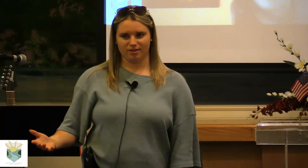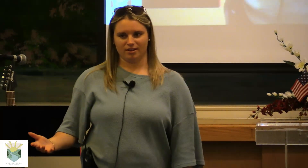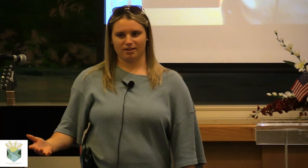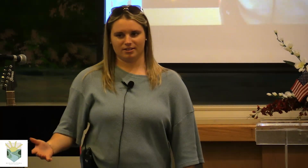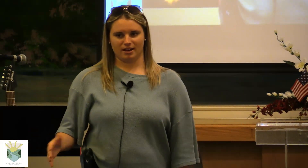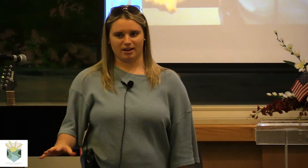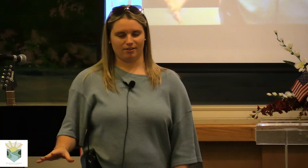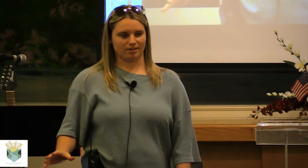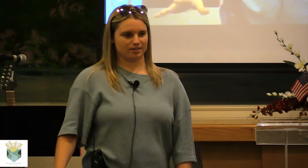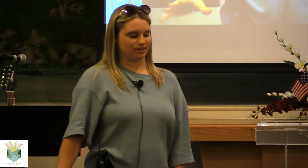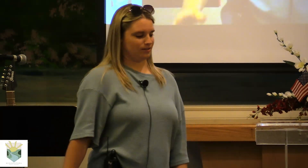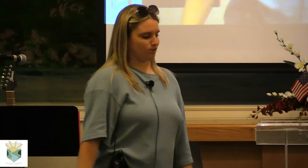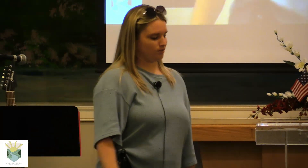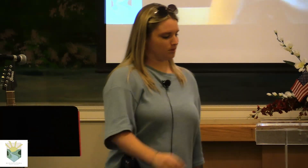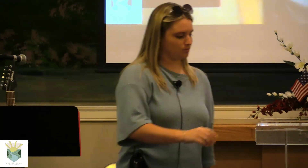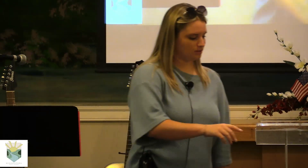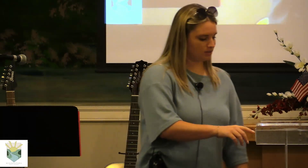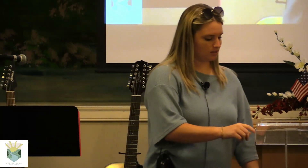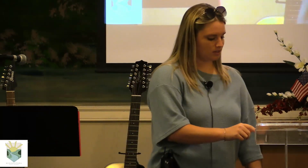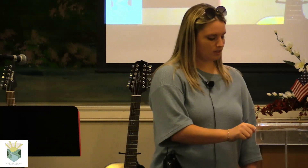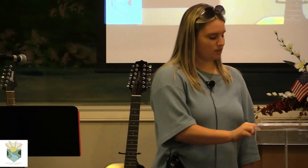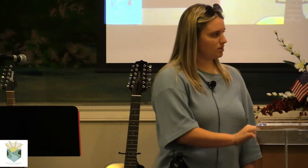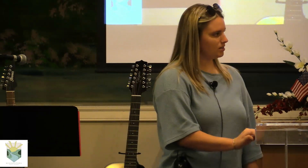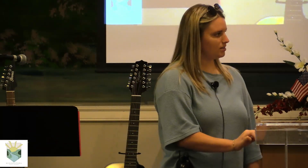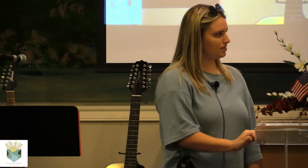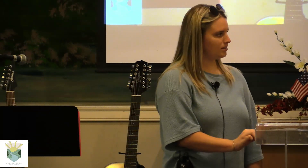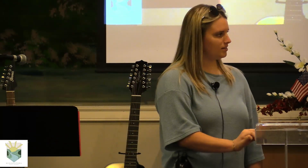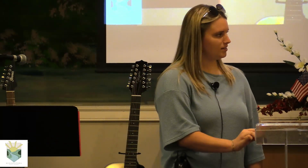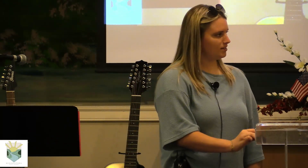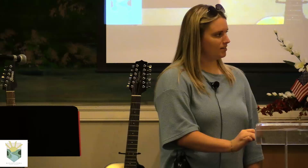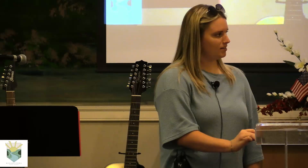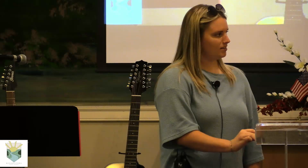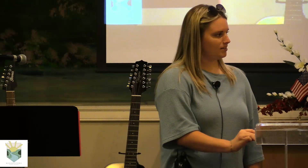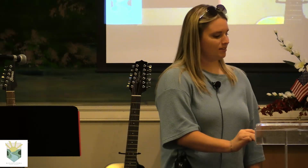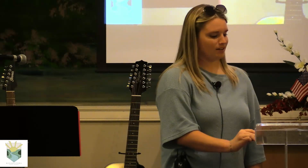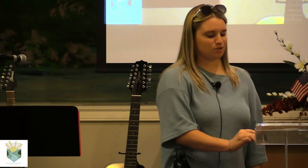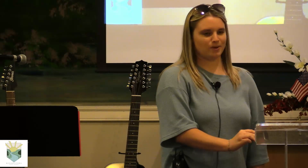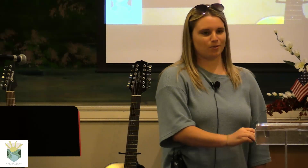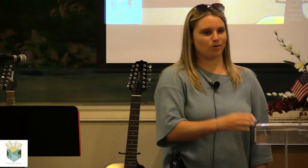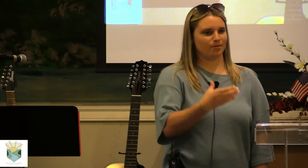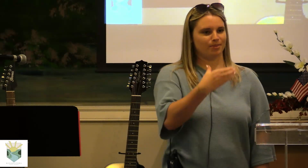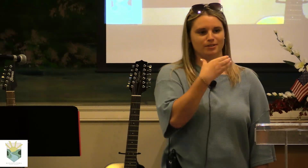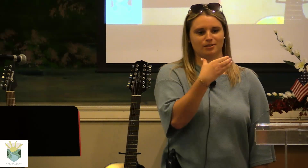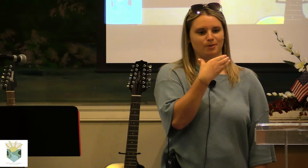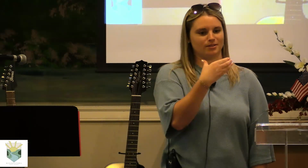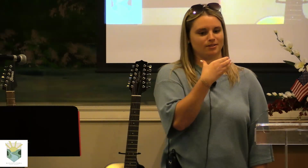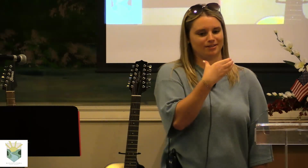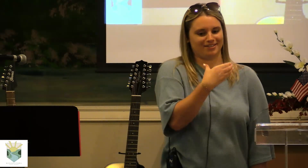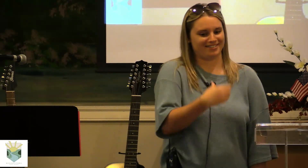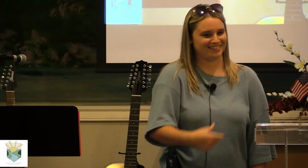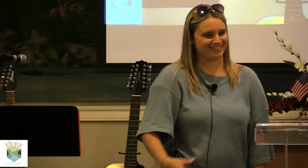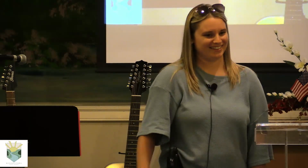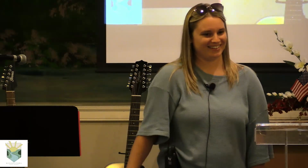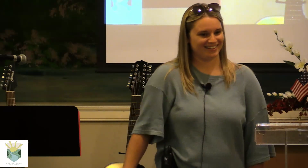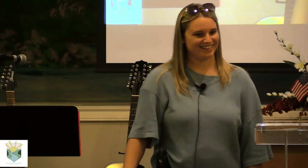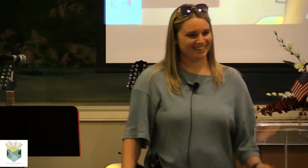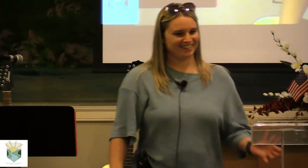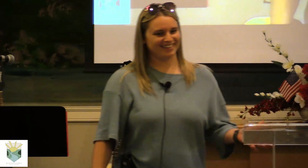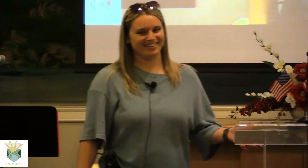That's kind of how like the signs are sometimes. But don't let that overwhelm you, because we're just talking pick about one. these. This is pizza. Yeah, and you don't even have to